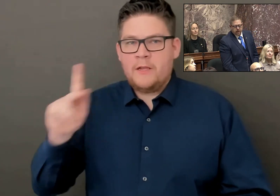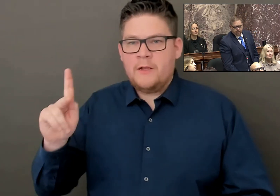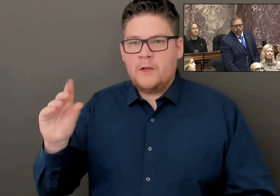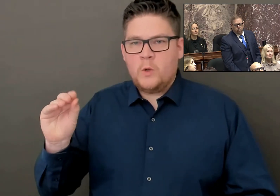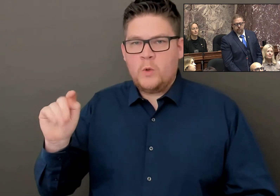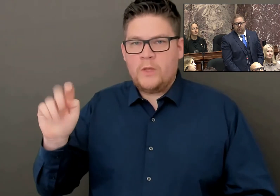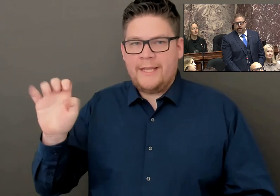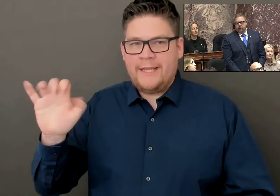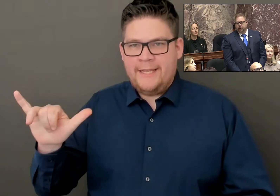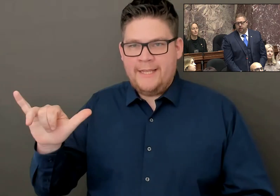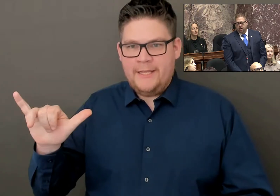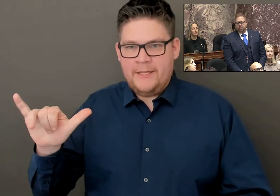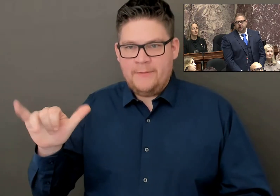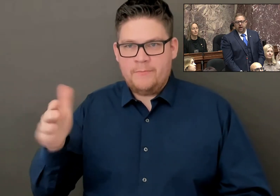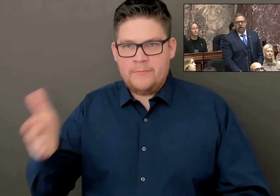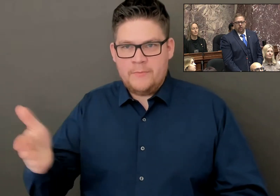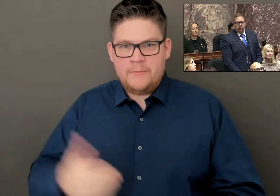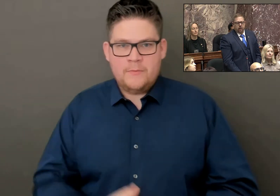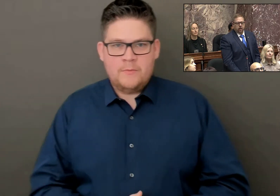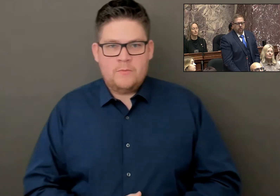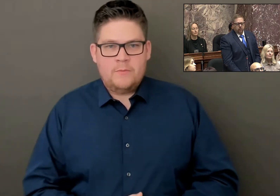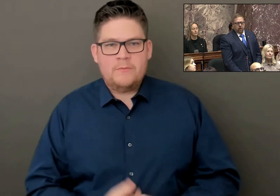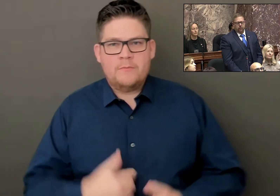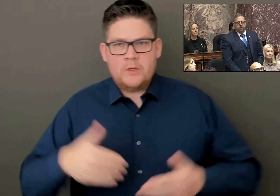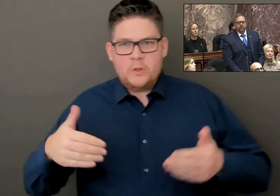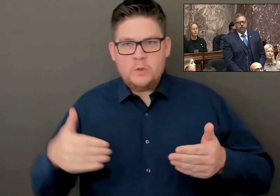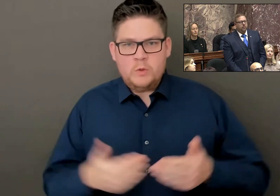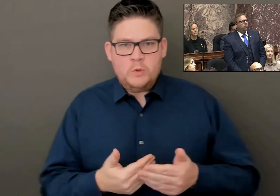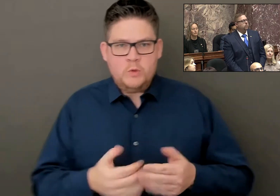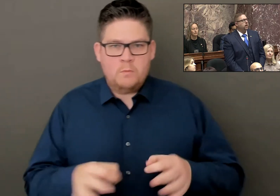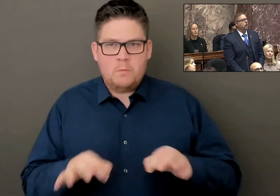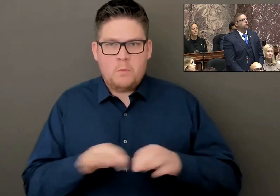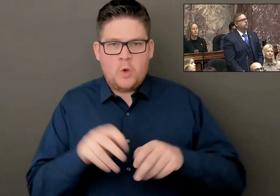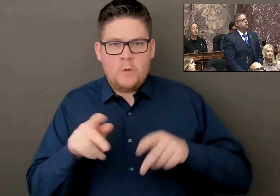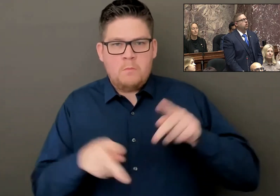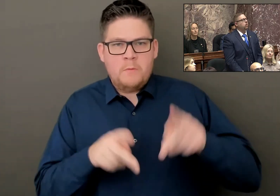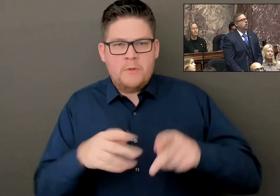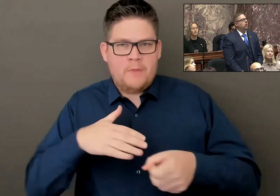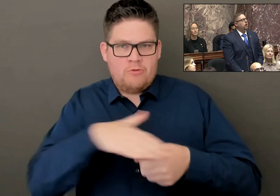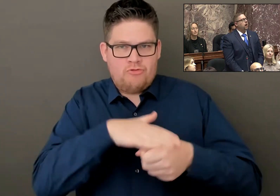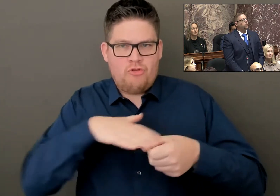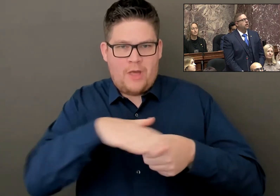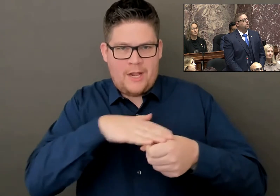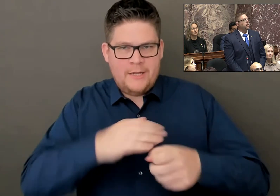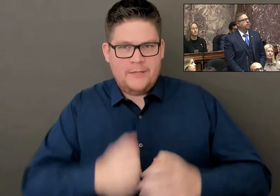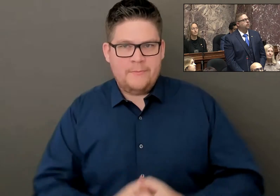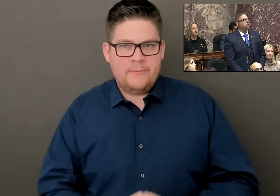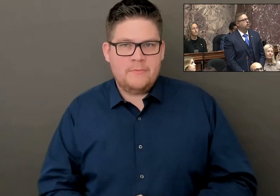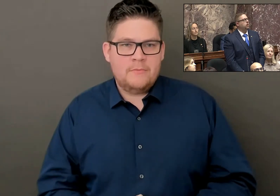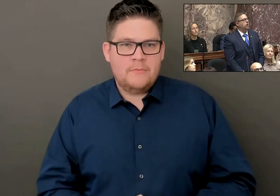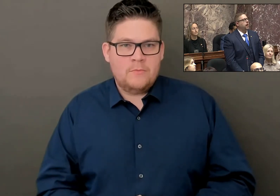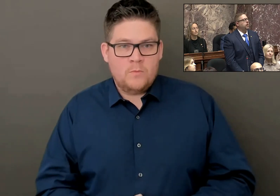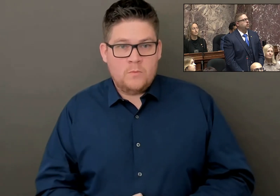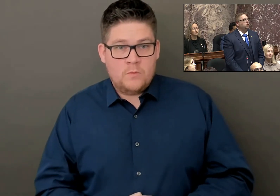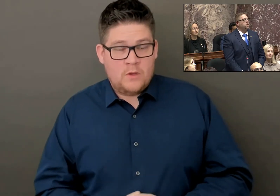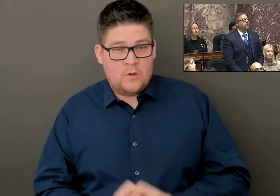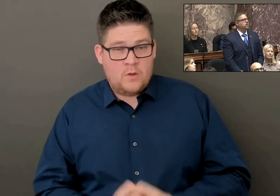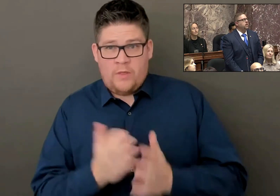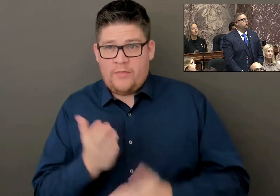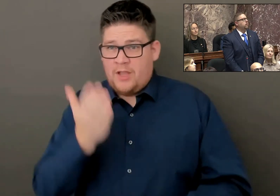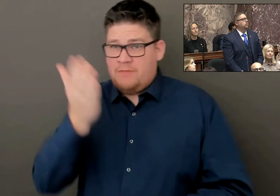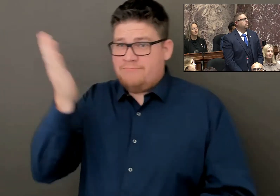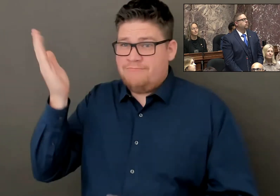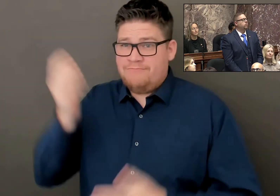that I would say if it wasn't for them, I wouldn't be here. So I would like to thank, first of all, introduce